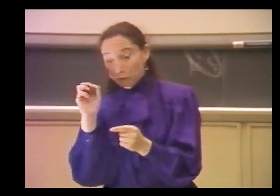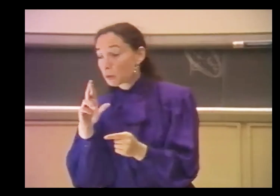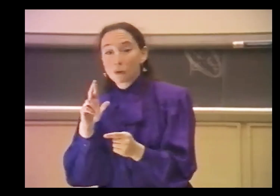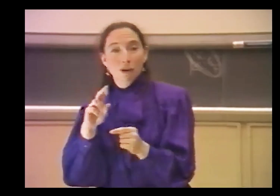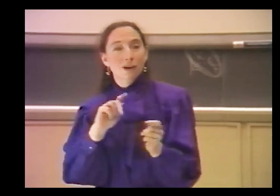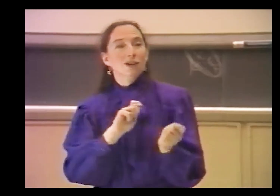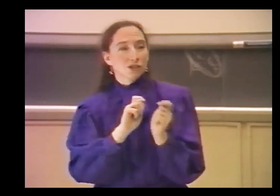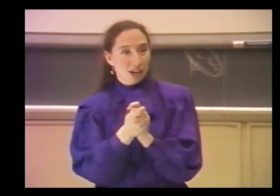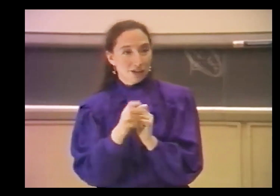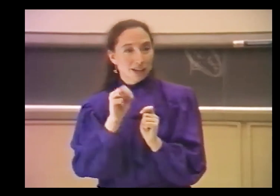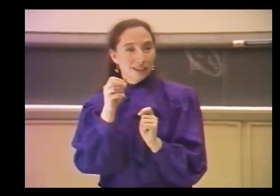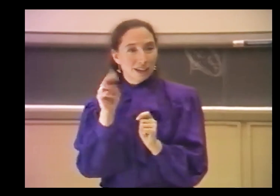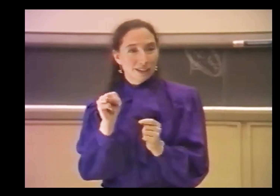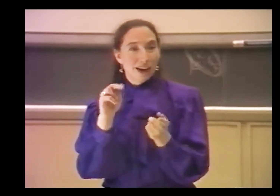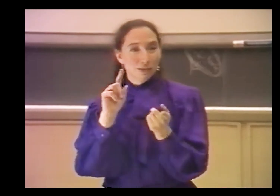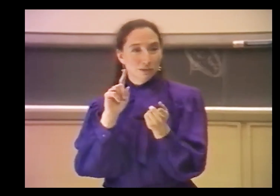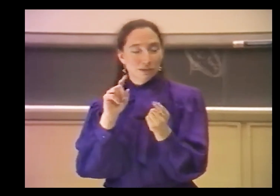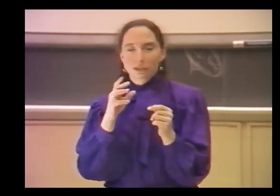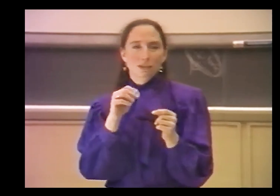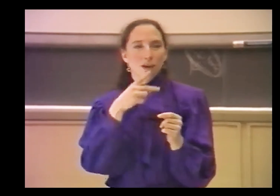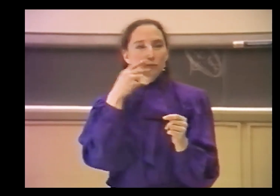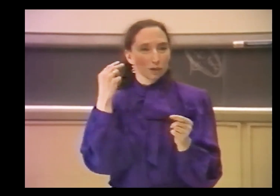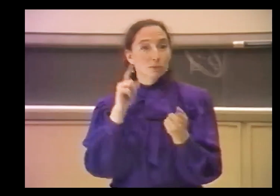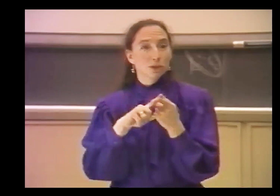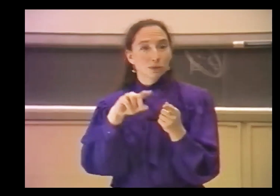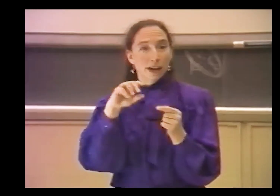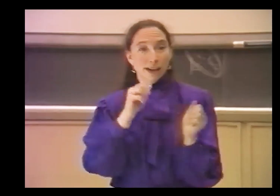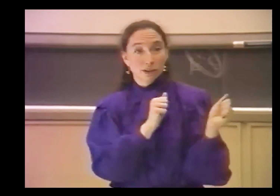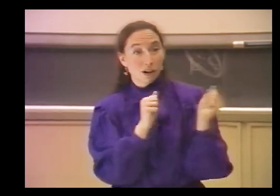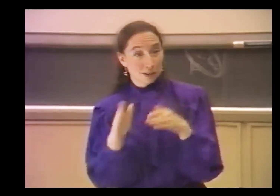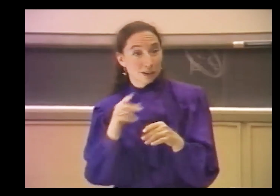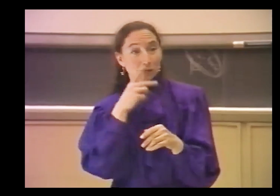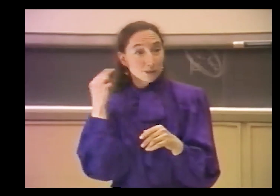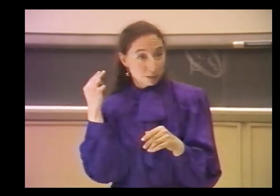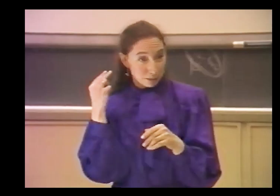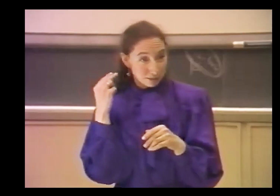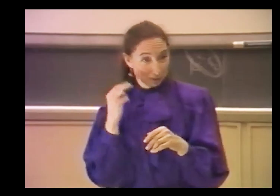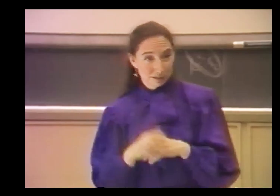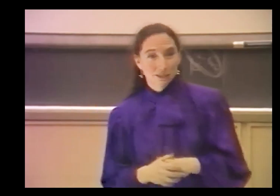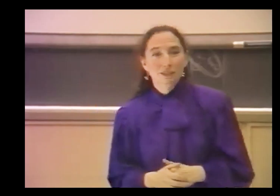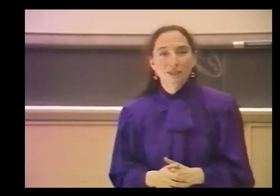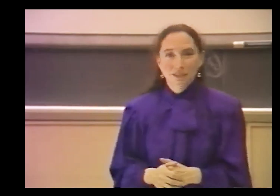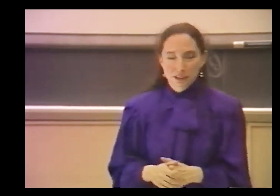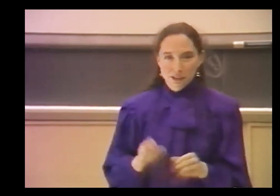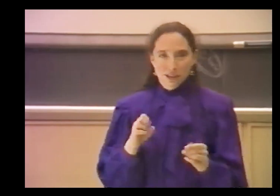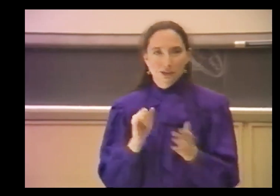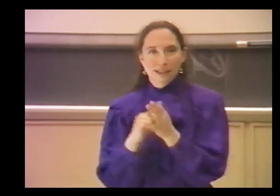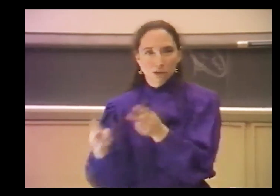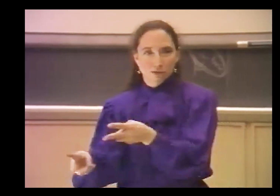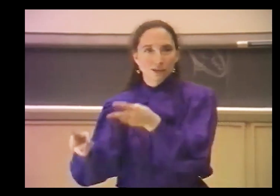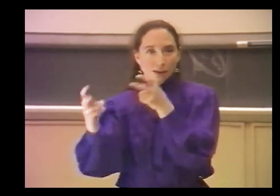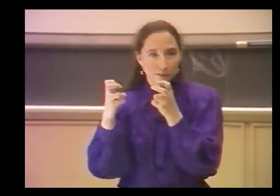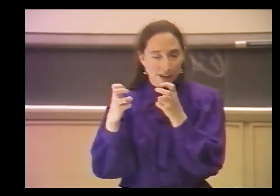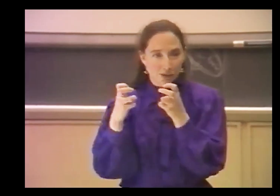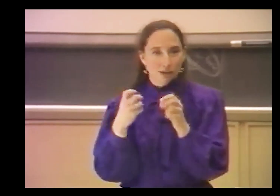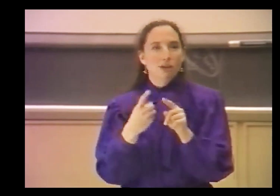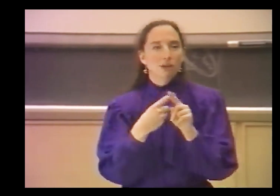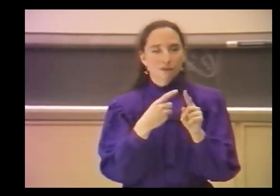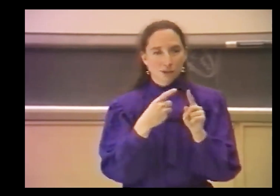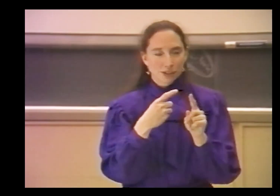verb, or changing a noun or a verb to a causative verb. Okay, so that's sort of derivation